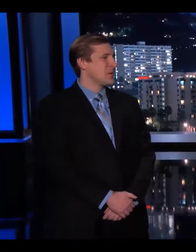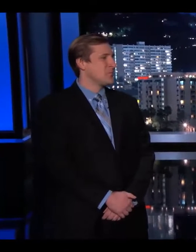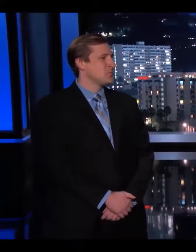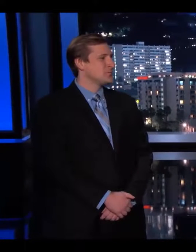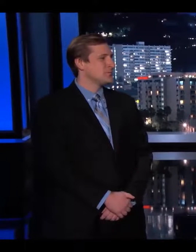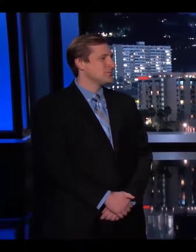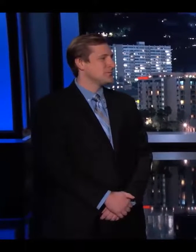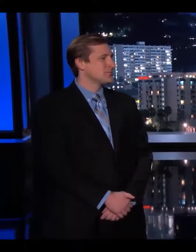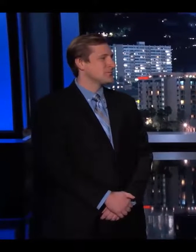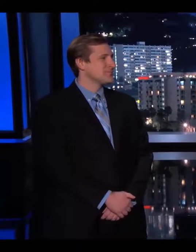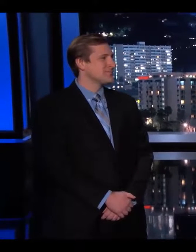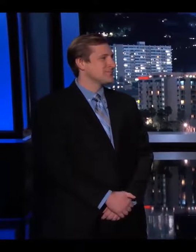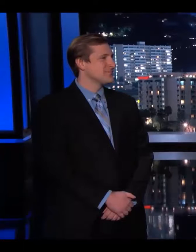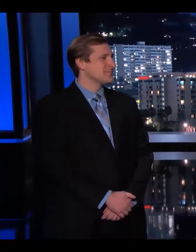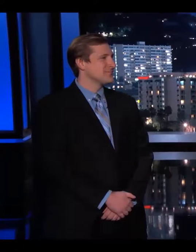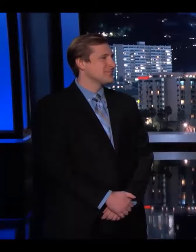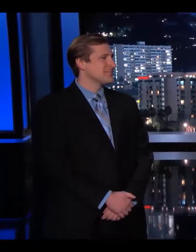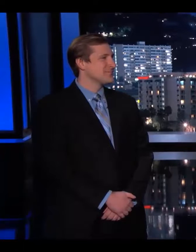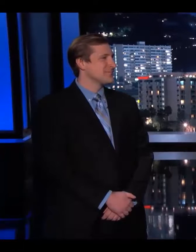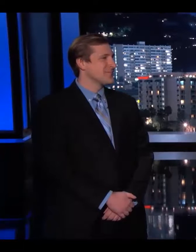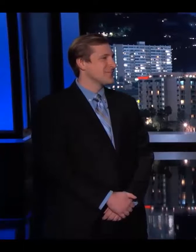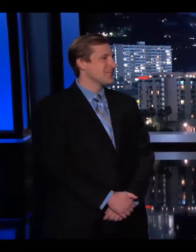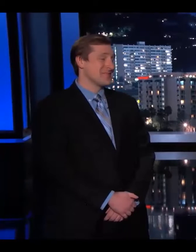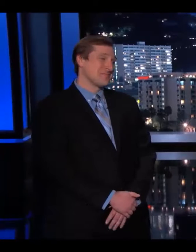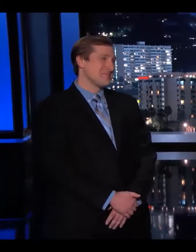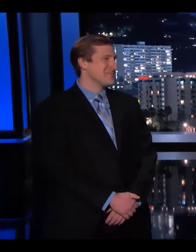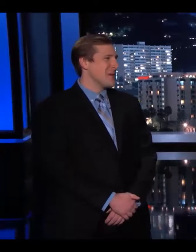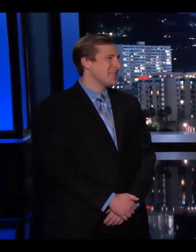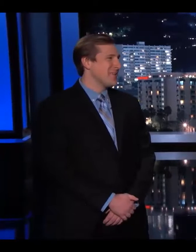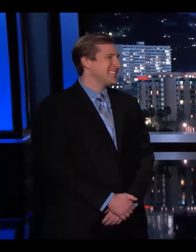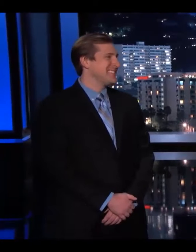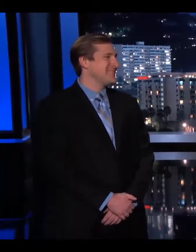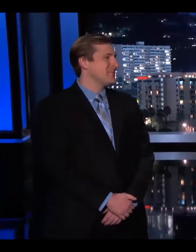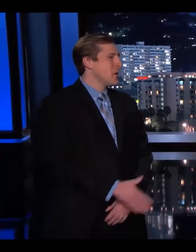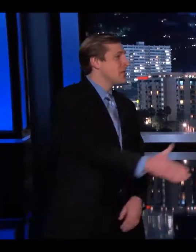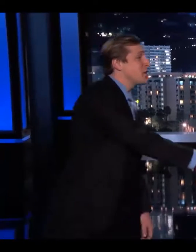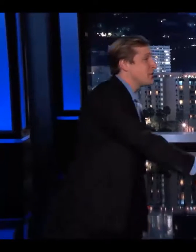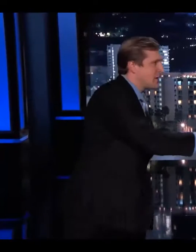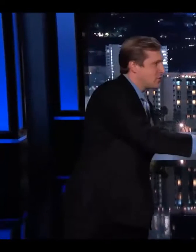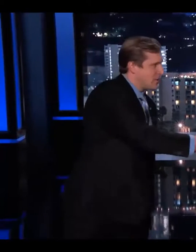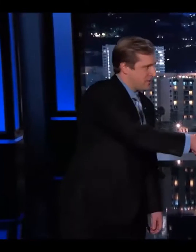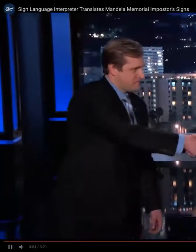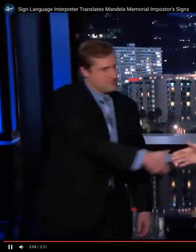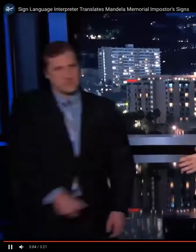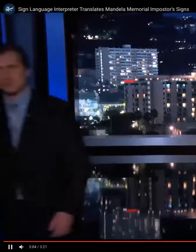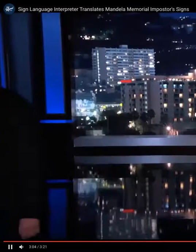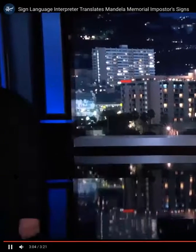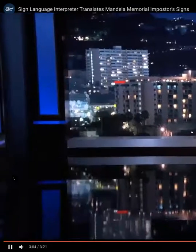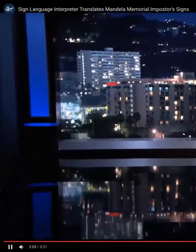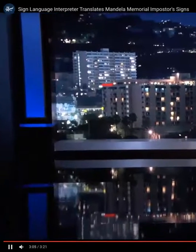Well, on the bright side, he could have a promising career as a first base coach. Maybe so. Well, thank you very much, Justin. you. I appreciate that.